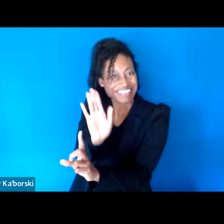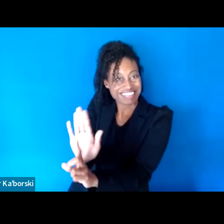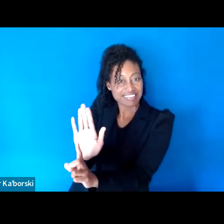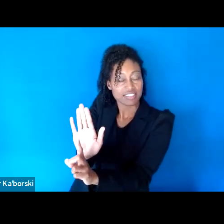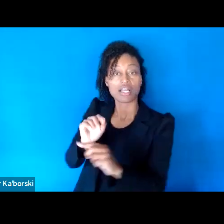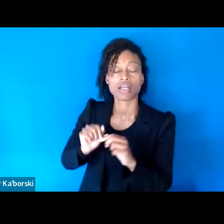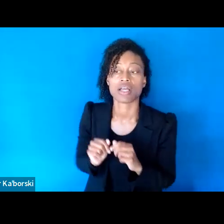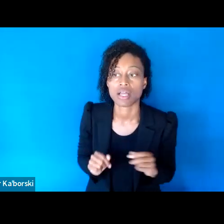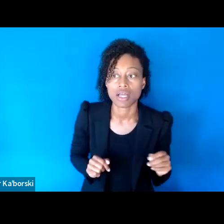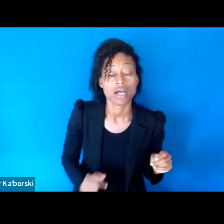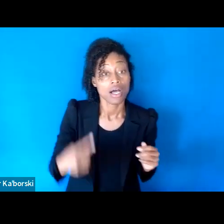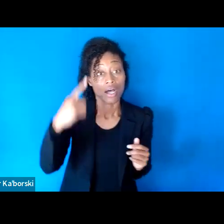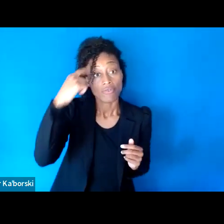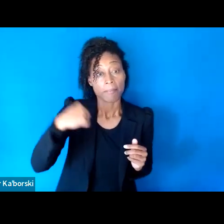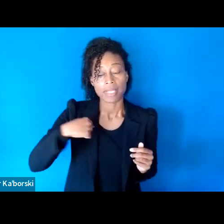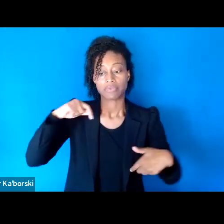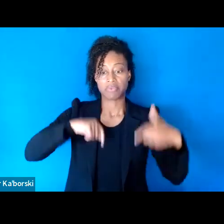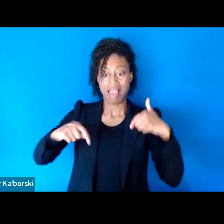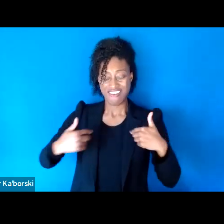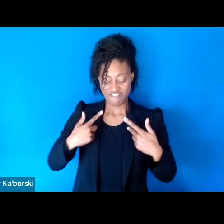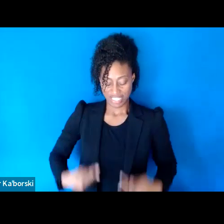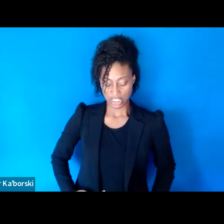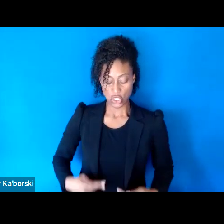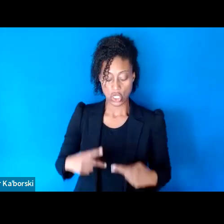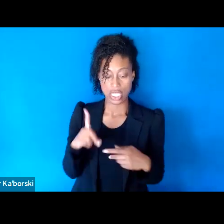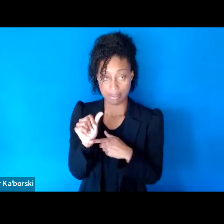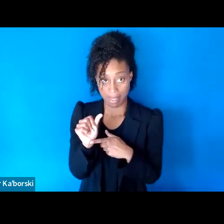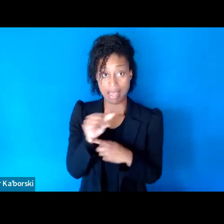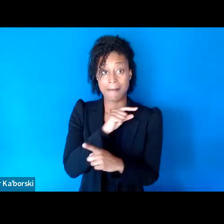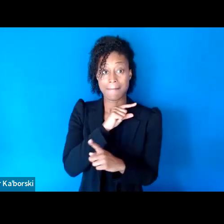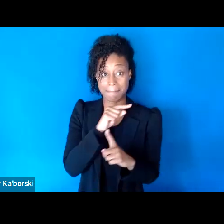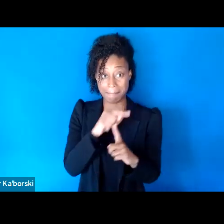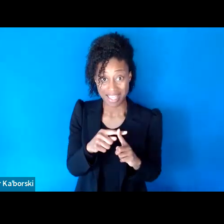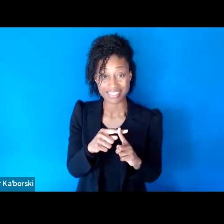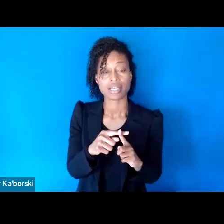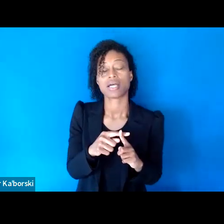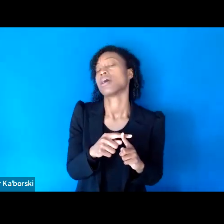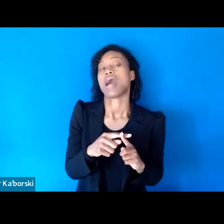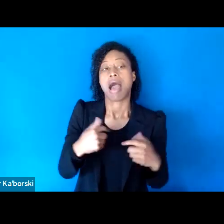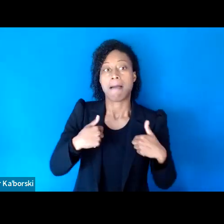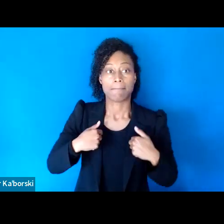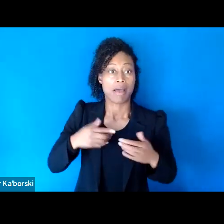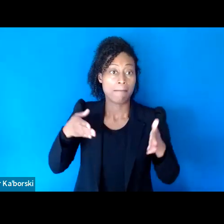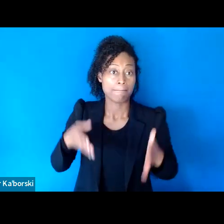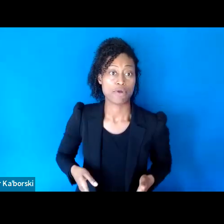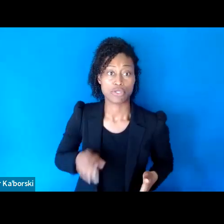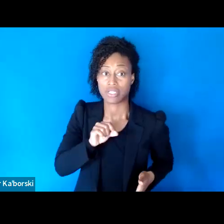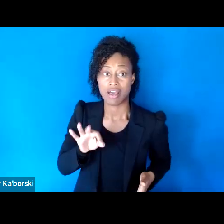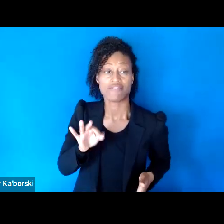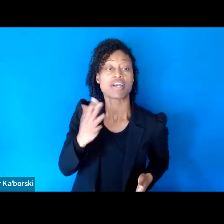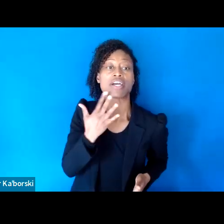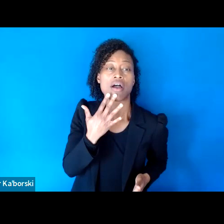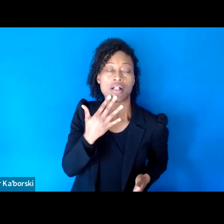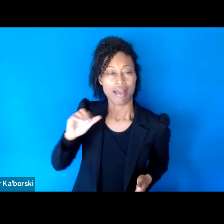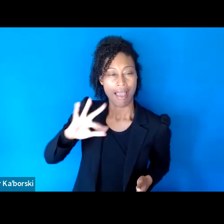back to having a physical disability and then being a person of color, which is African American